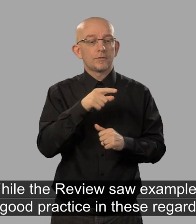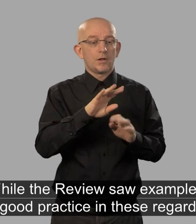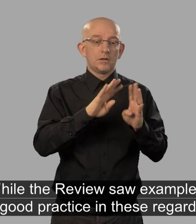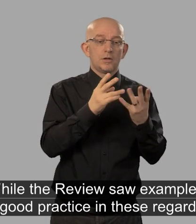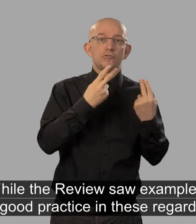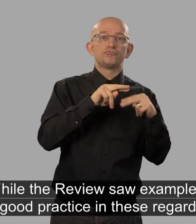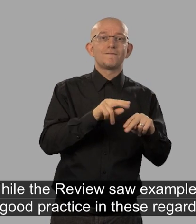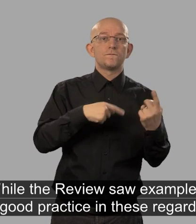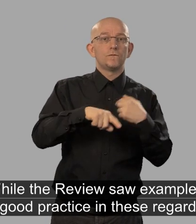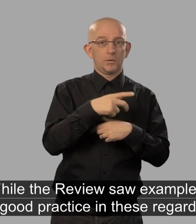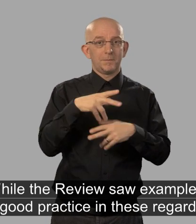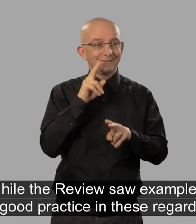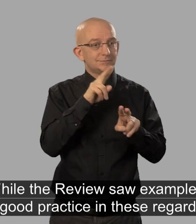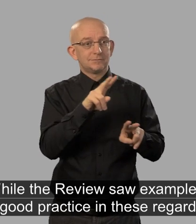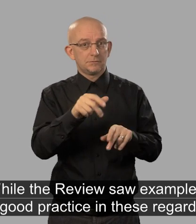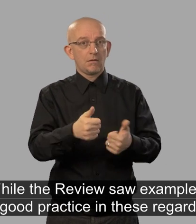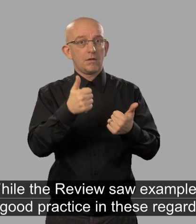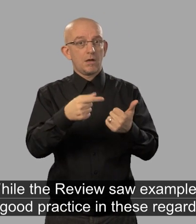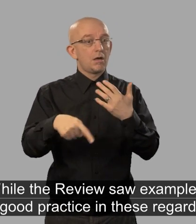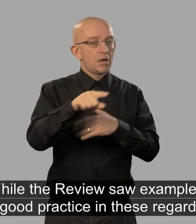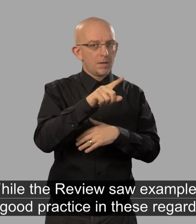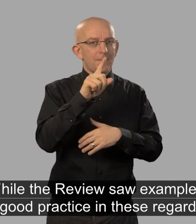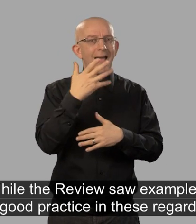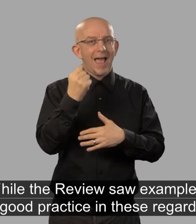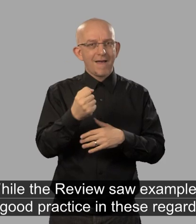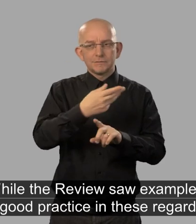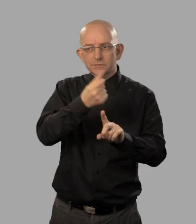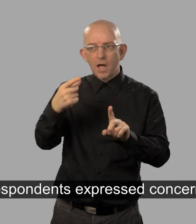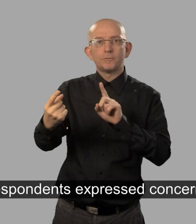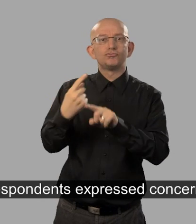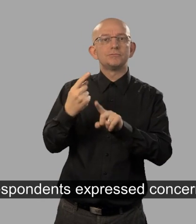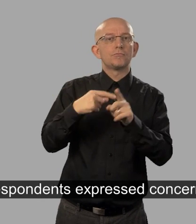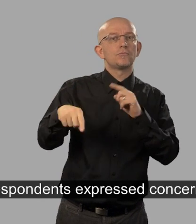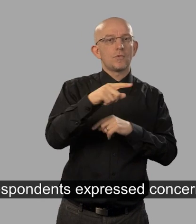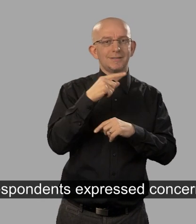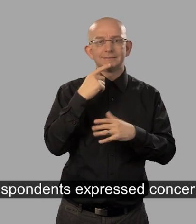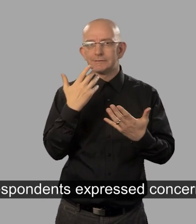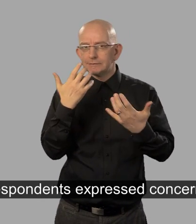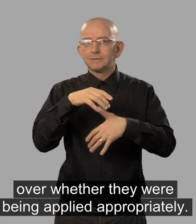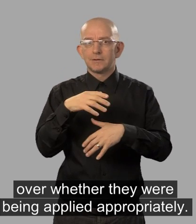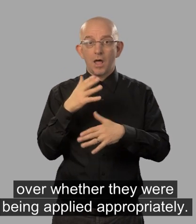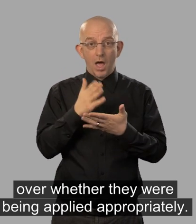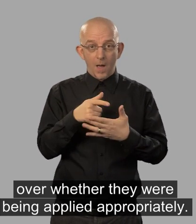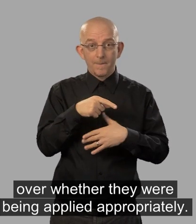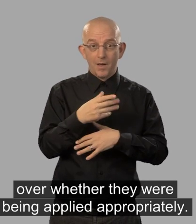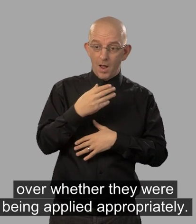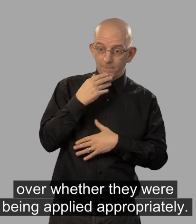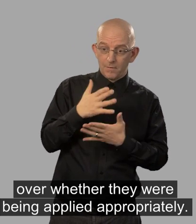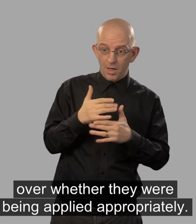While the review saw examples of good practice in these regards, respondents expressed concern over whether they were